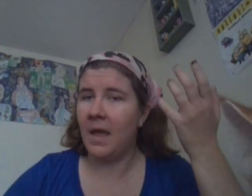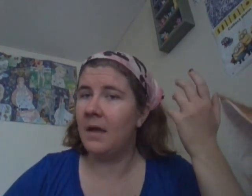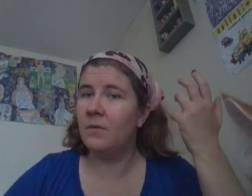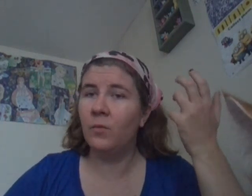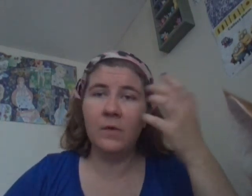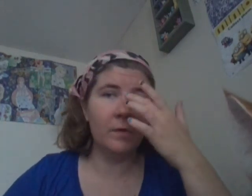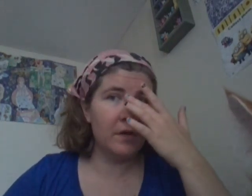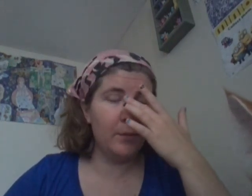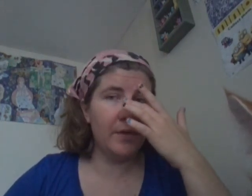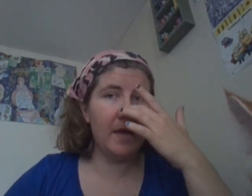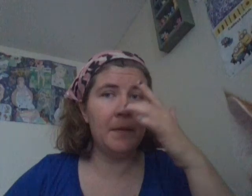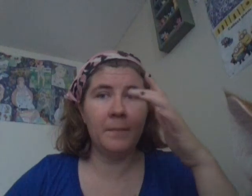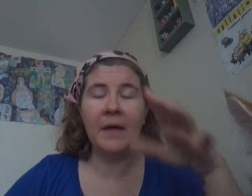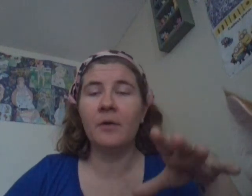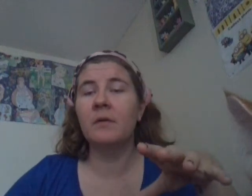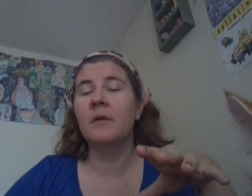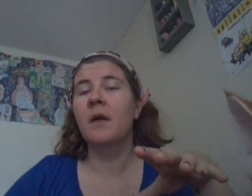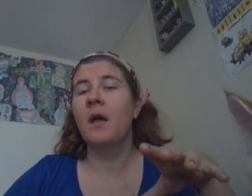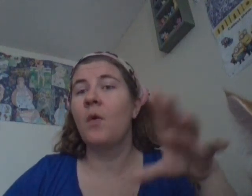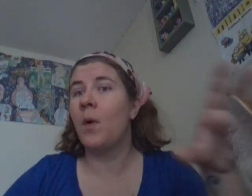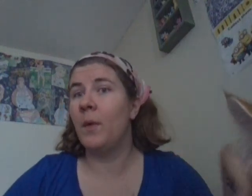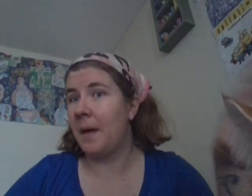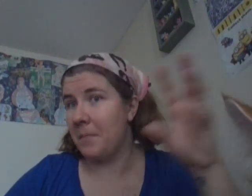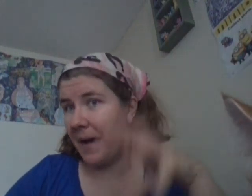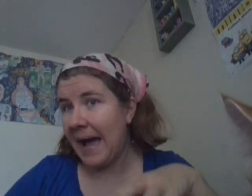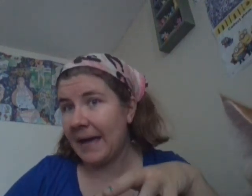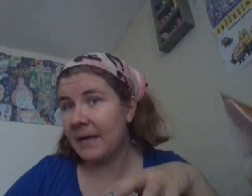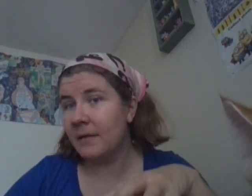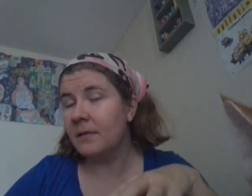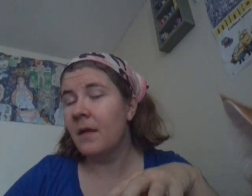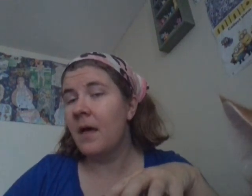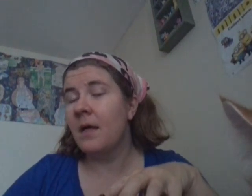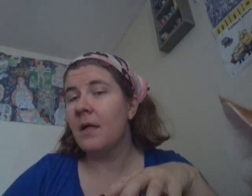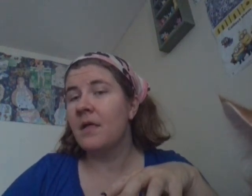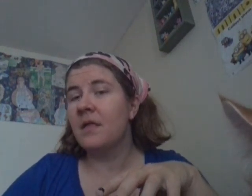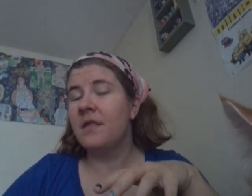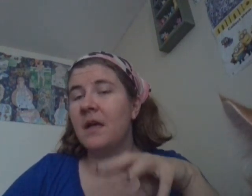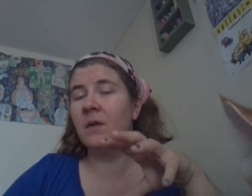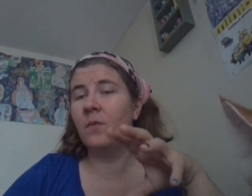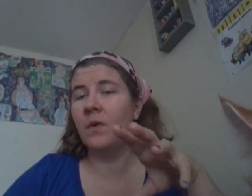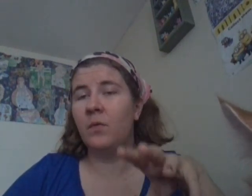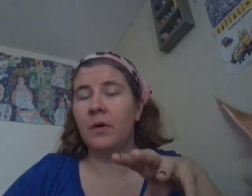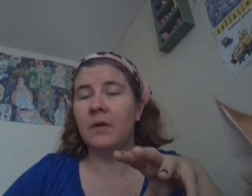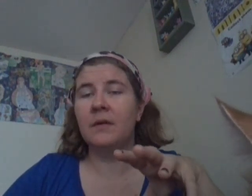and we will communicate better when we come back than we would